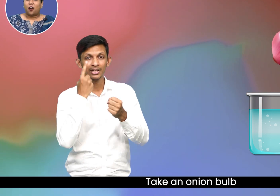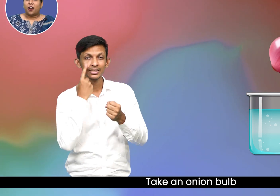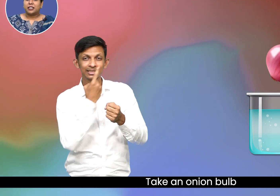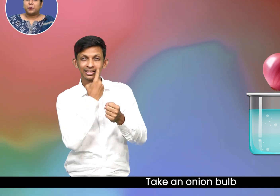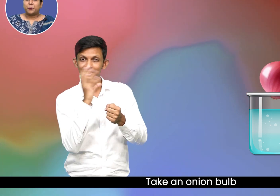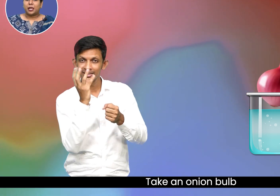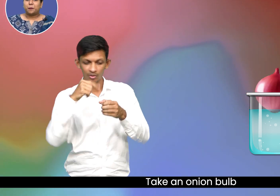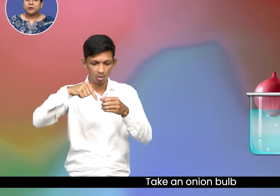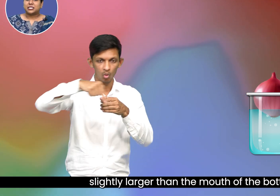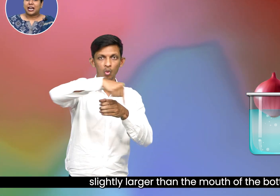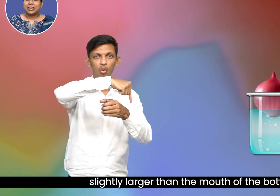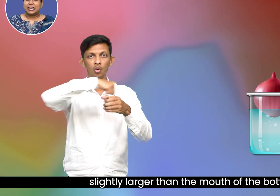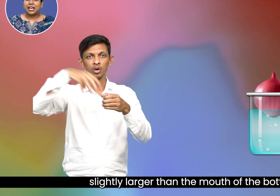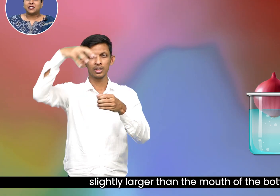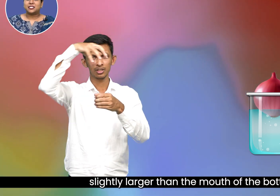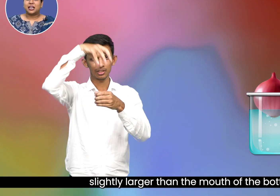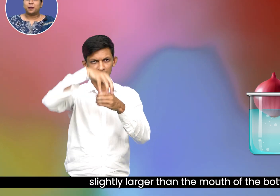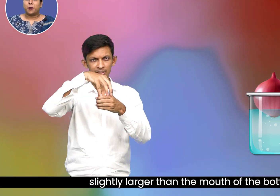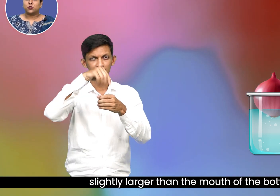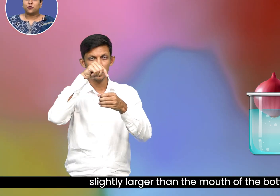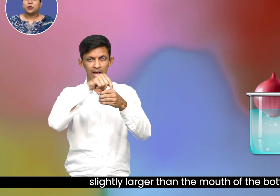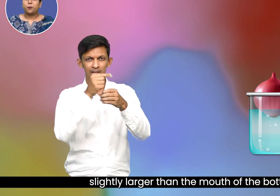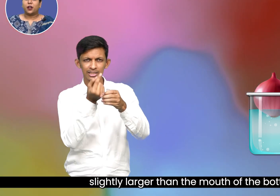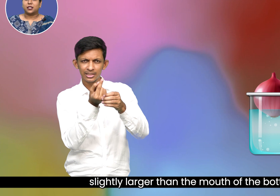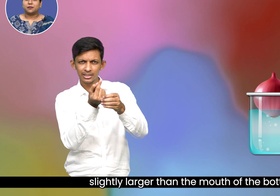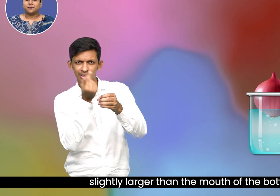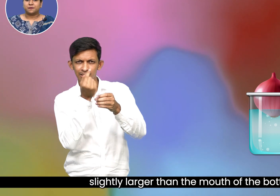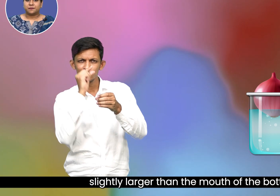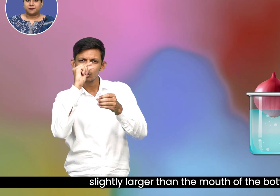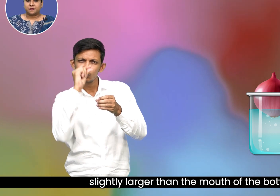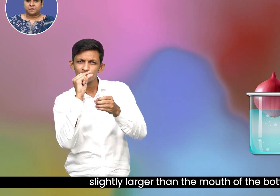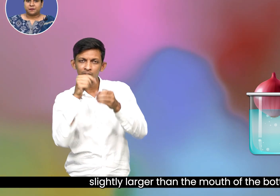Take an onion bulb slightly larger than mouth of the bottle.